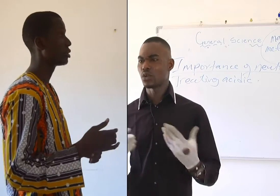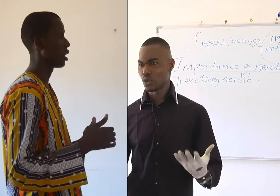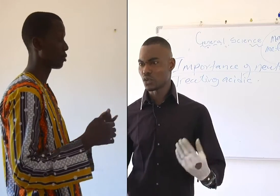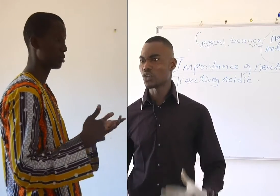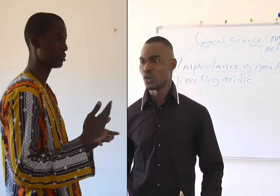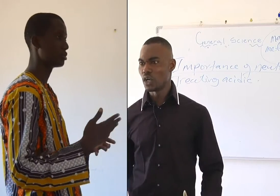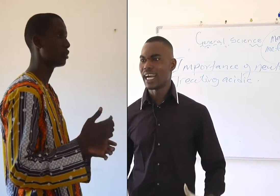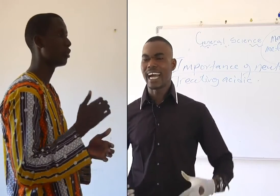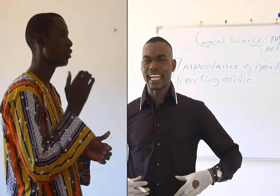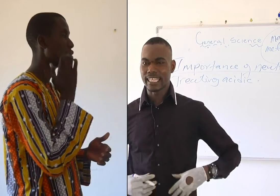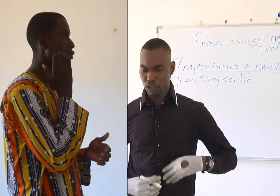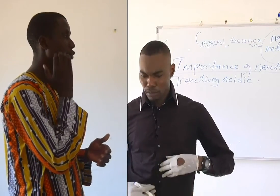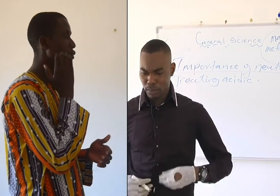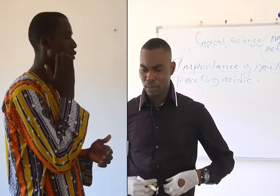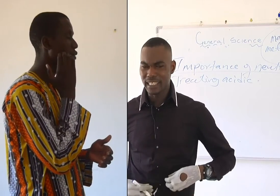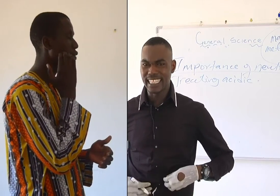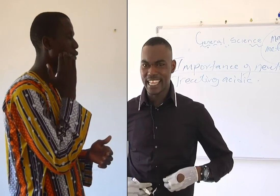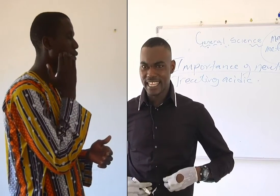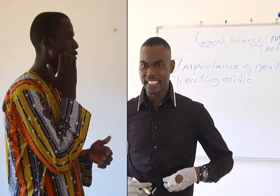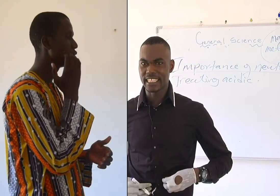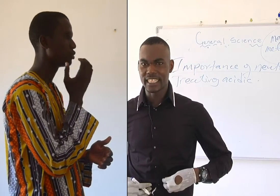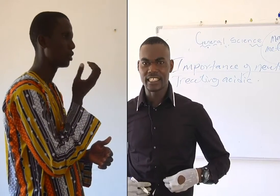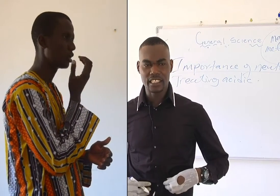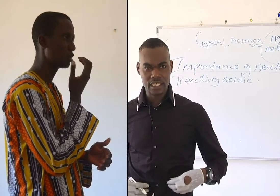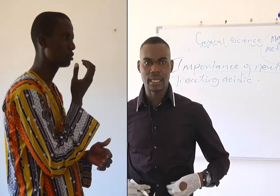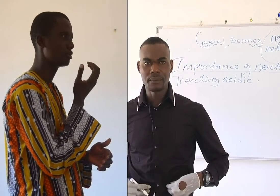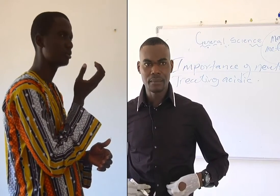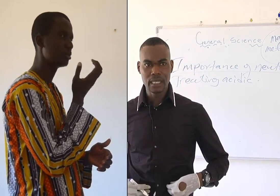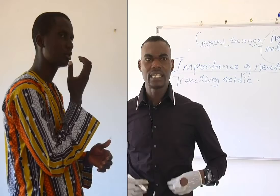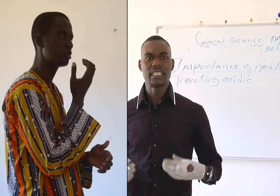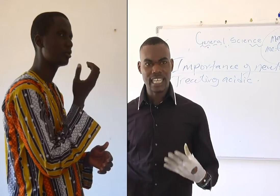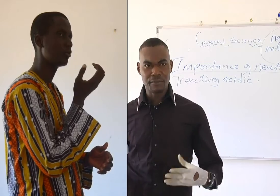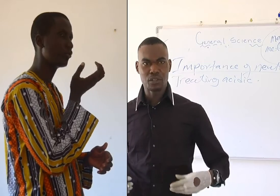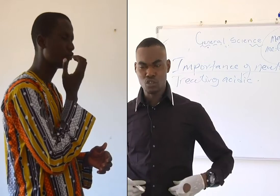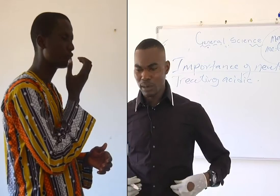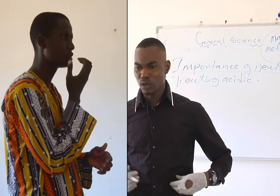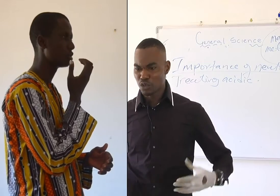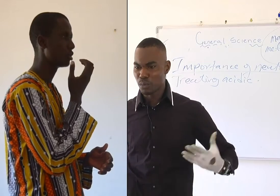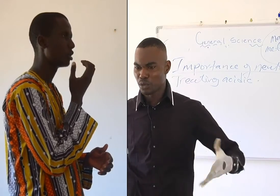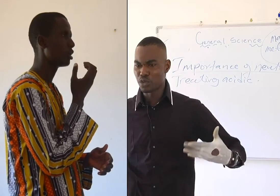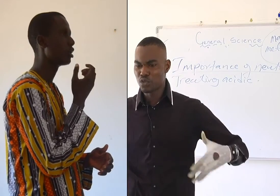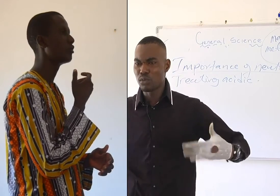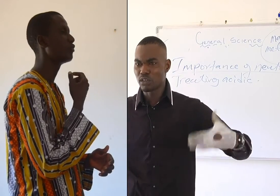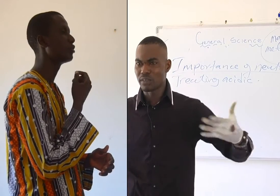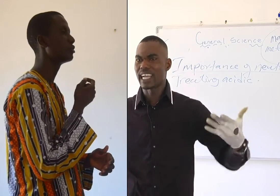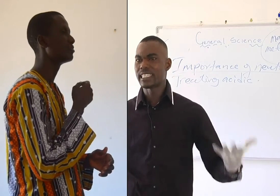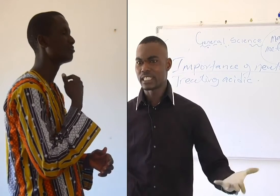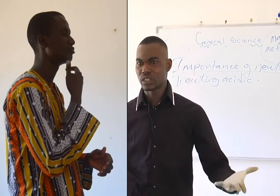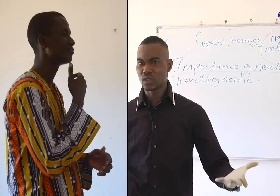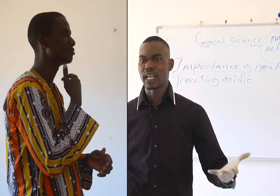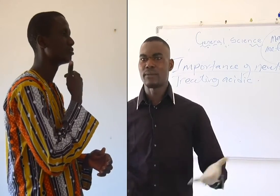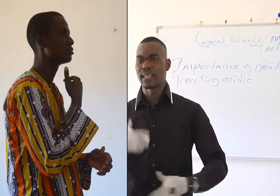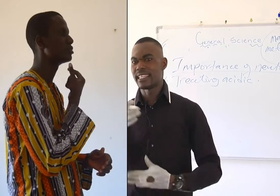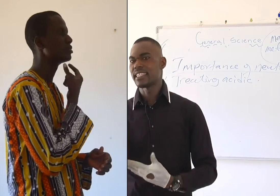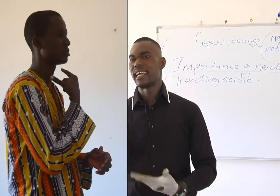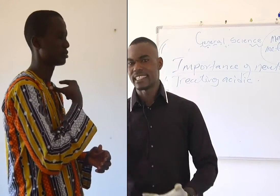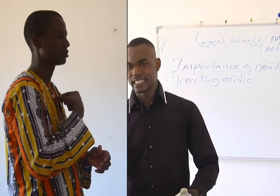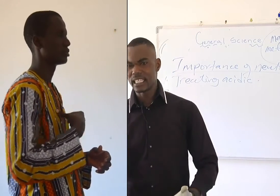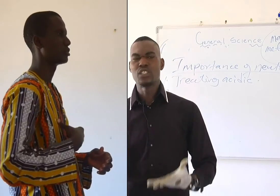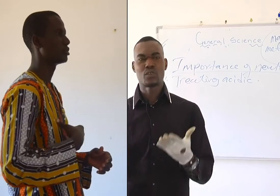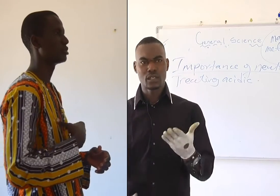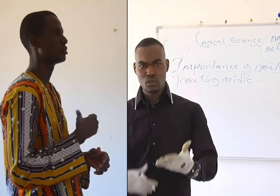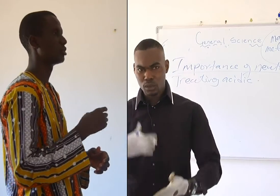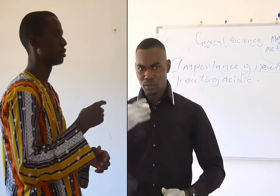properly cooked or so, and cannot be properly digested in the system. Therefore, the stomach also produces too much of the acid to help to digest